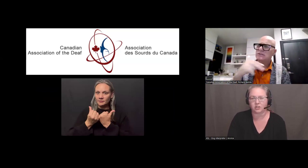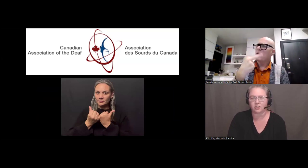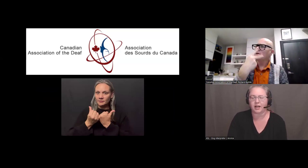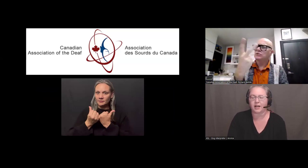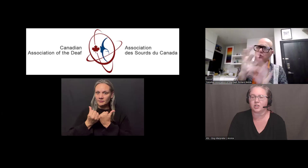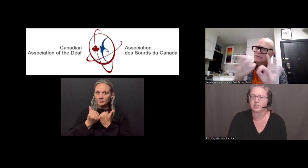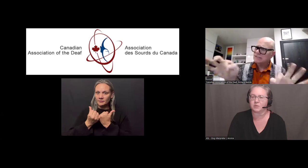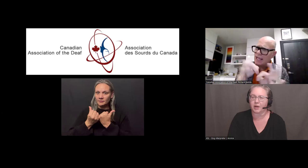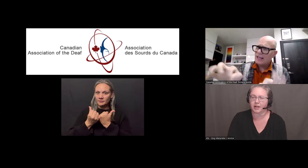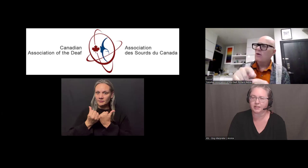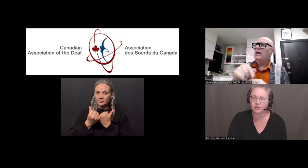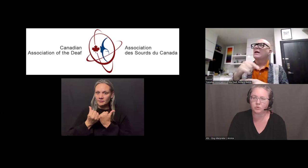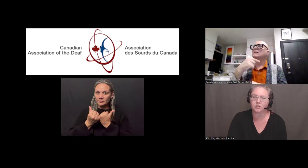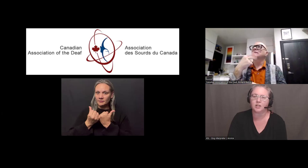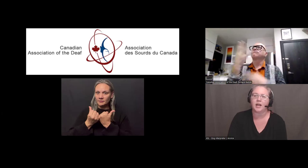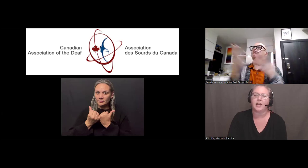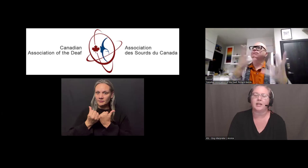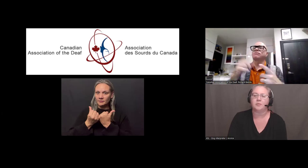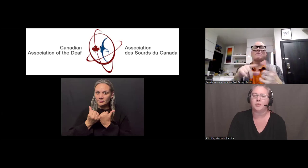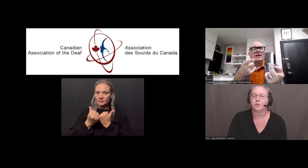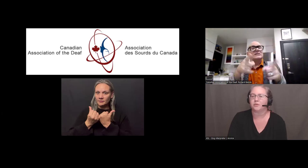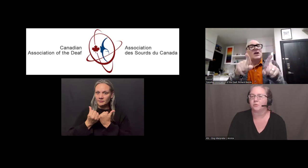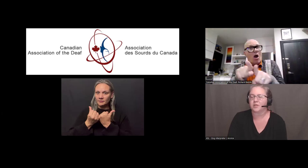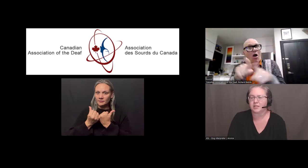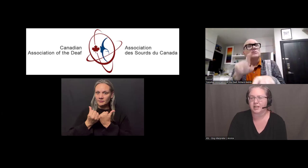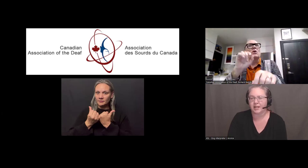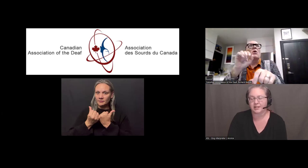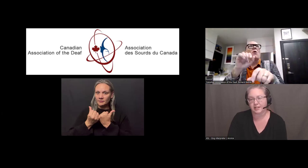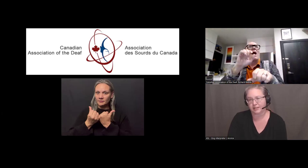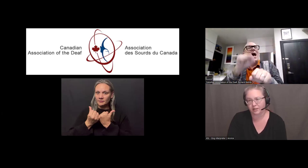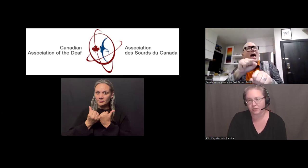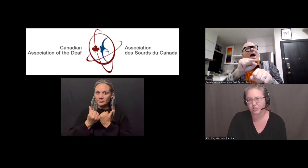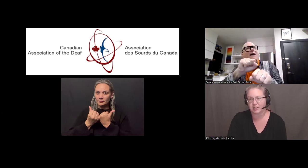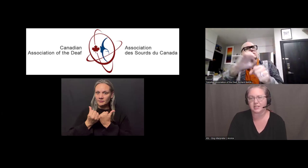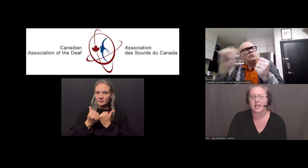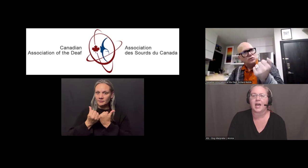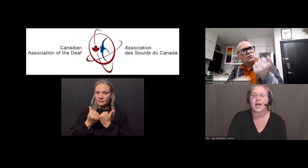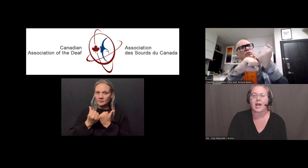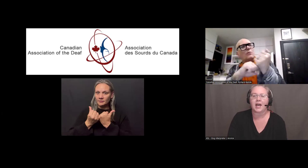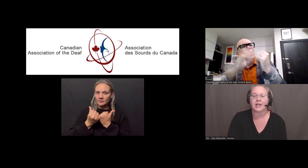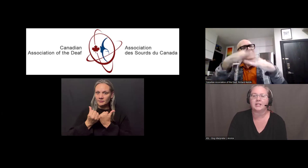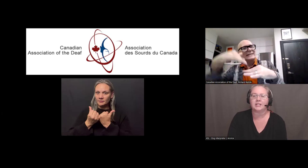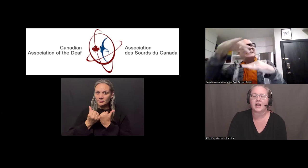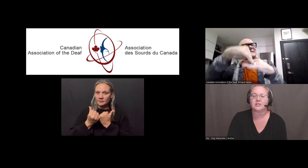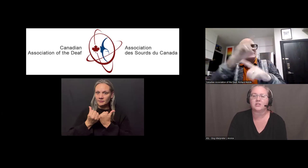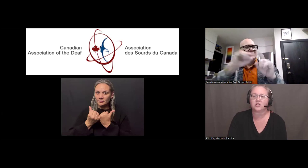her. She is bilingual in both written and sign languages. and has a